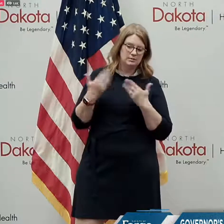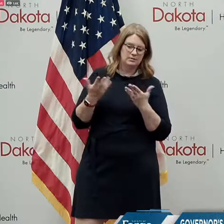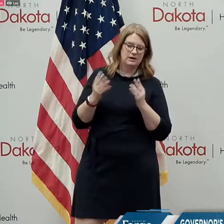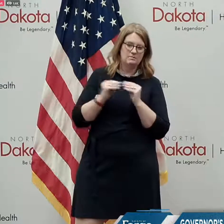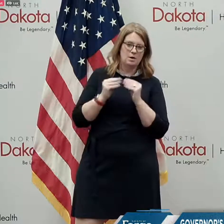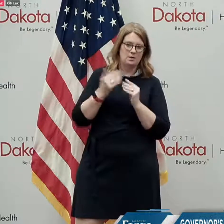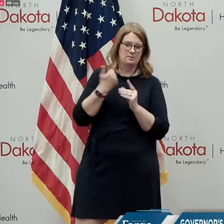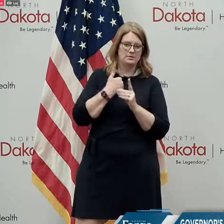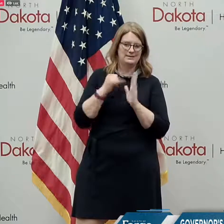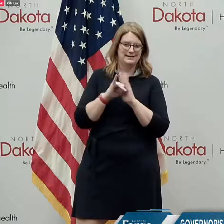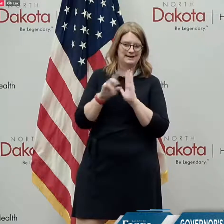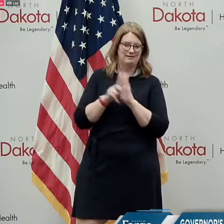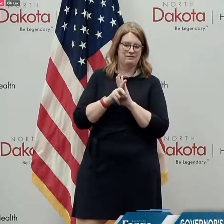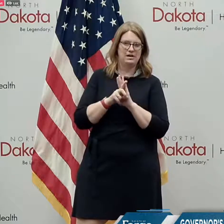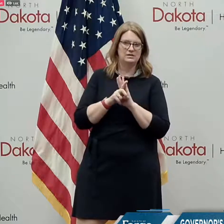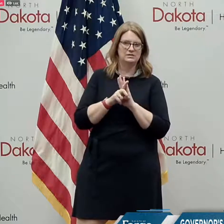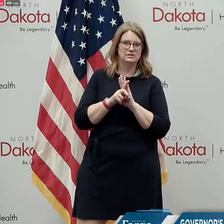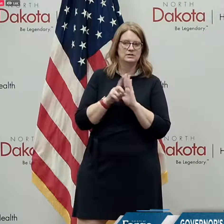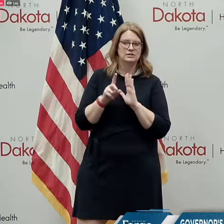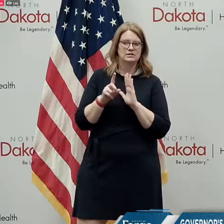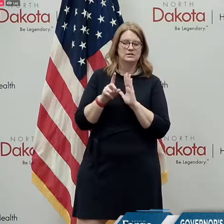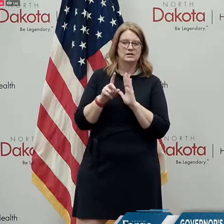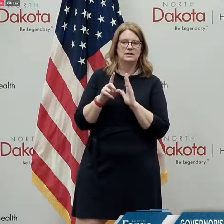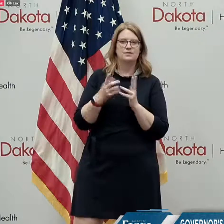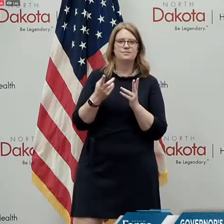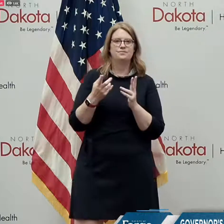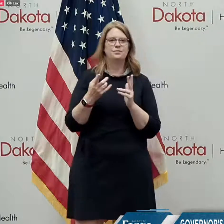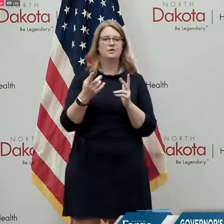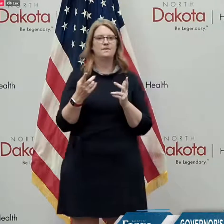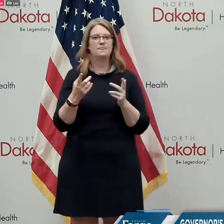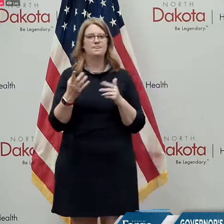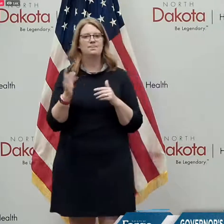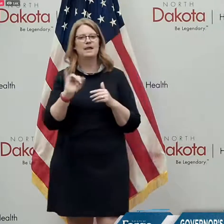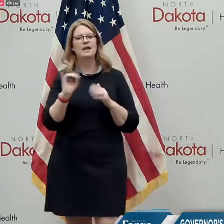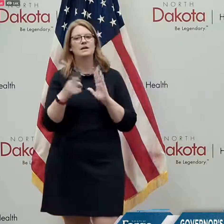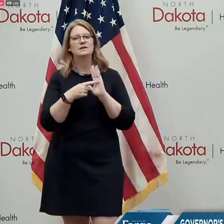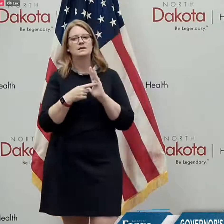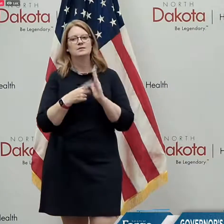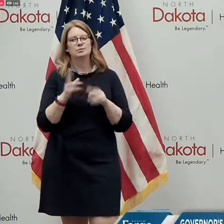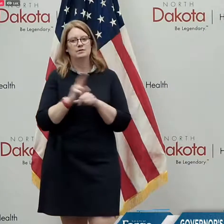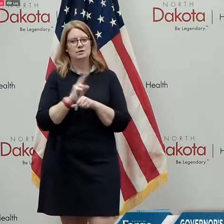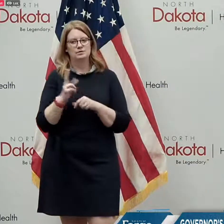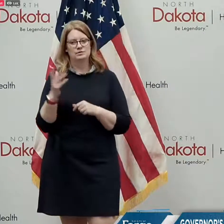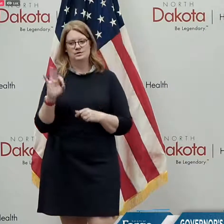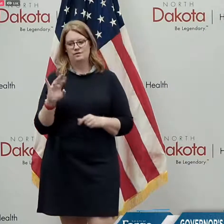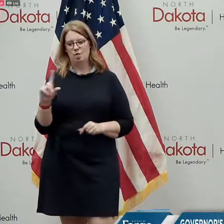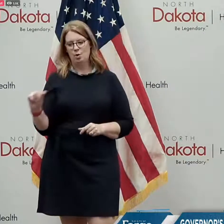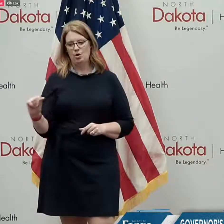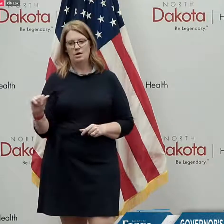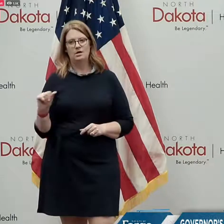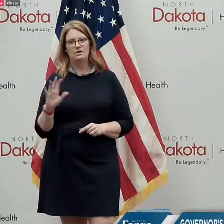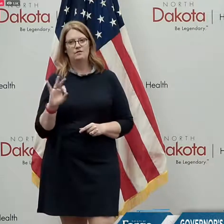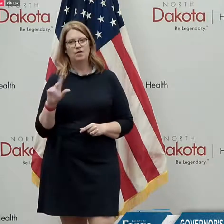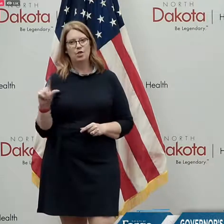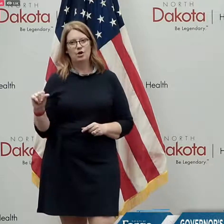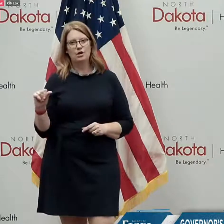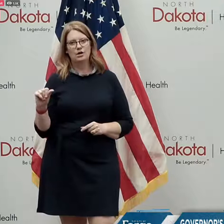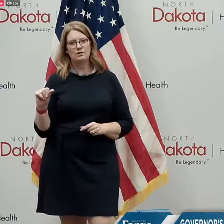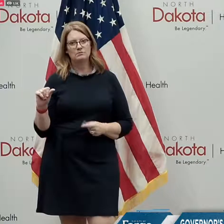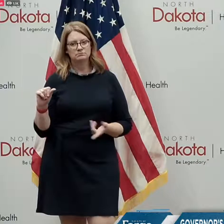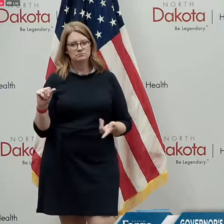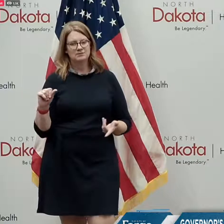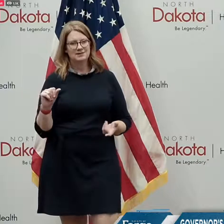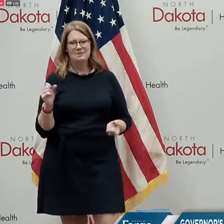to understand that. For example, we've used in the past is Florida, where they have got large numbers